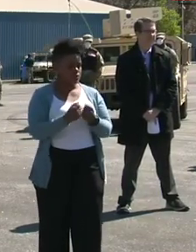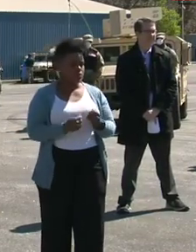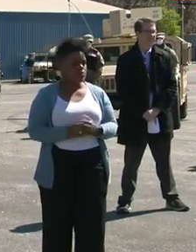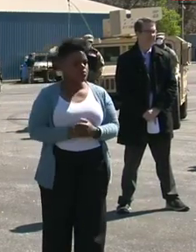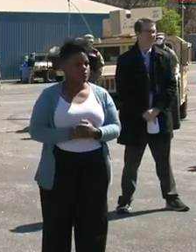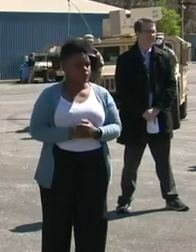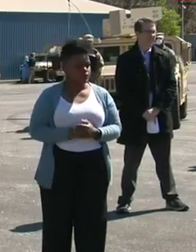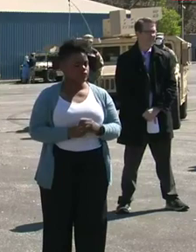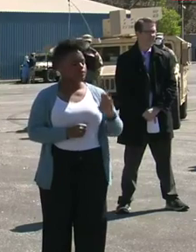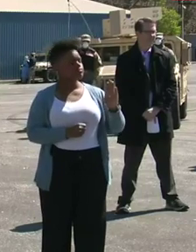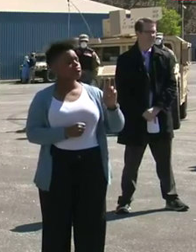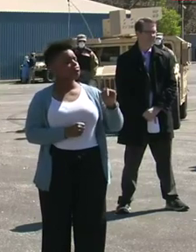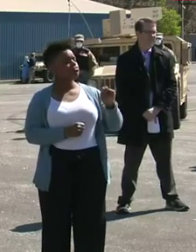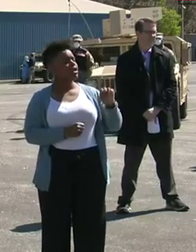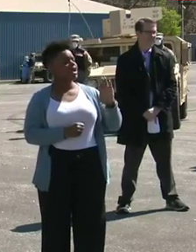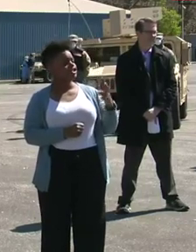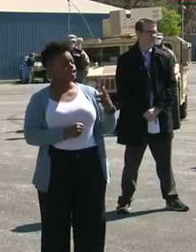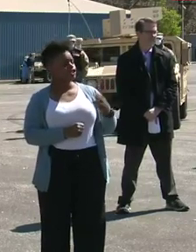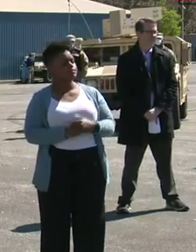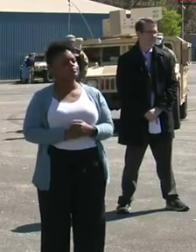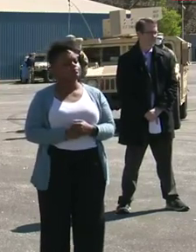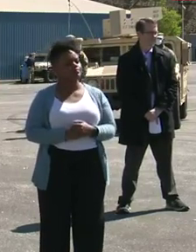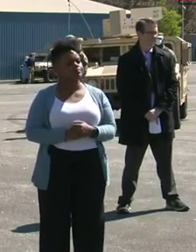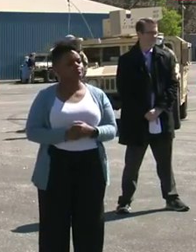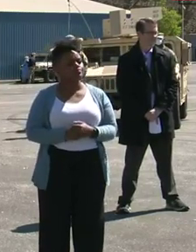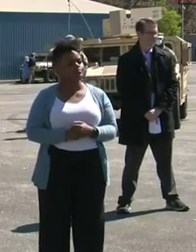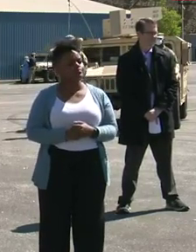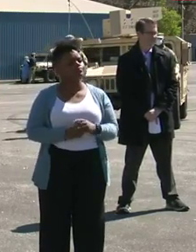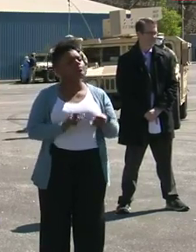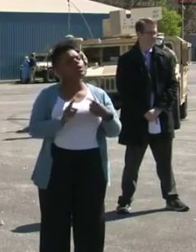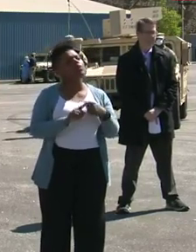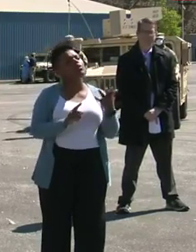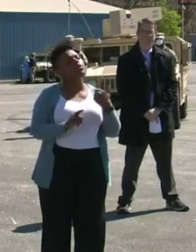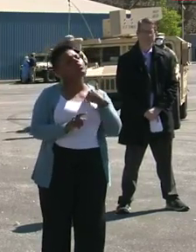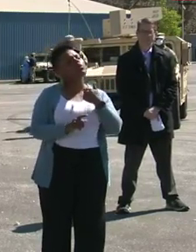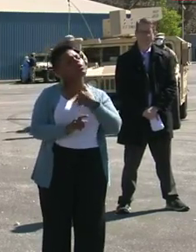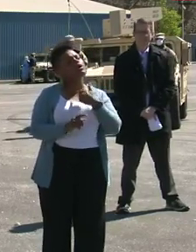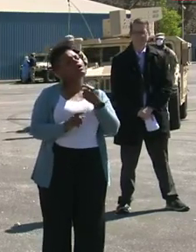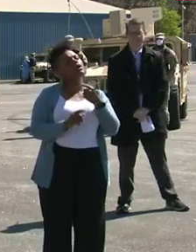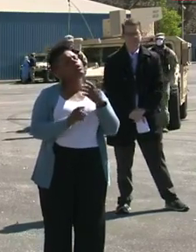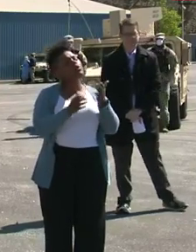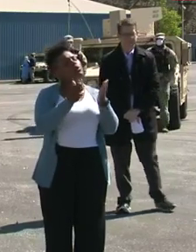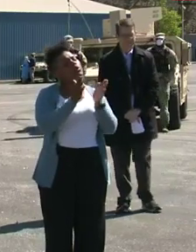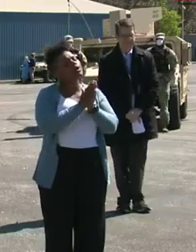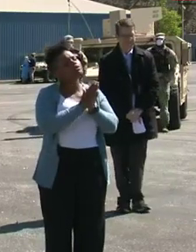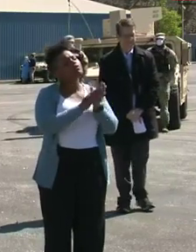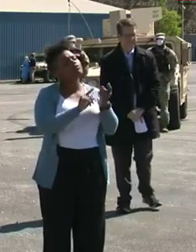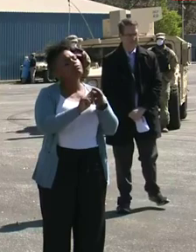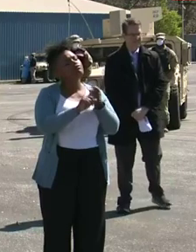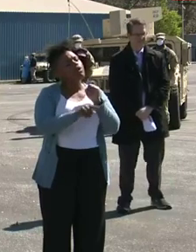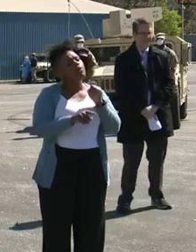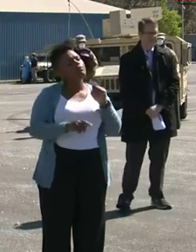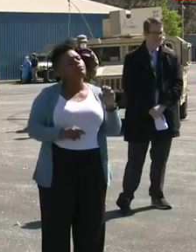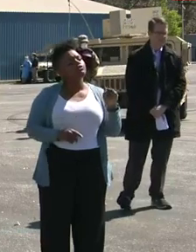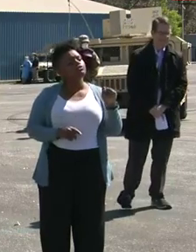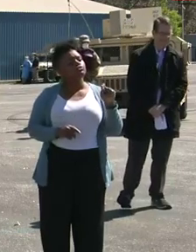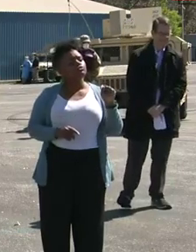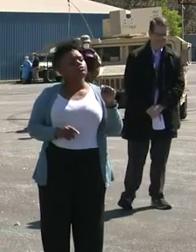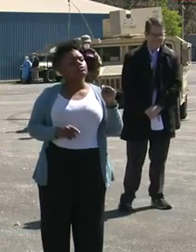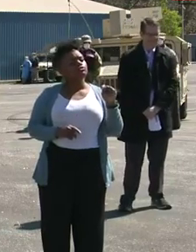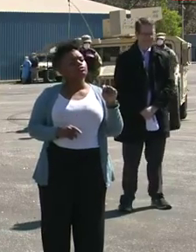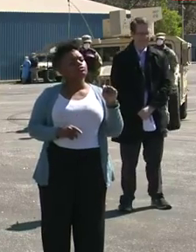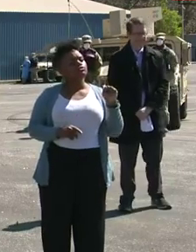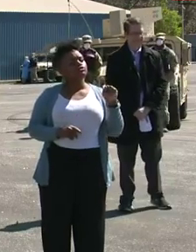about the things that we have requested from the strategic stockpile. Dr. Nesbitt may be able to speak about the